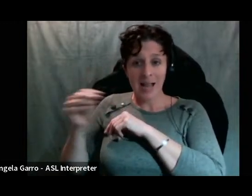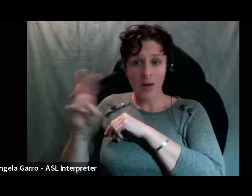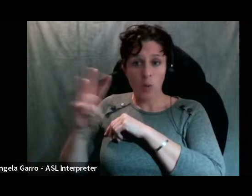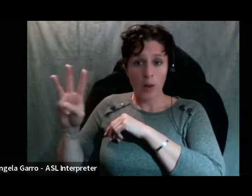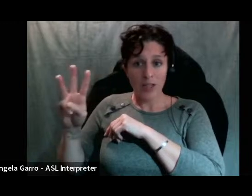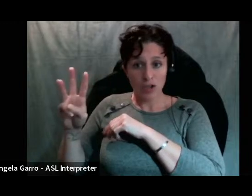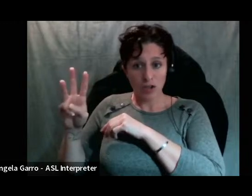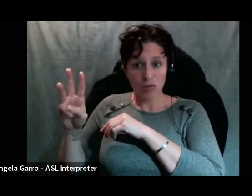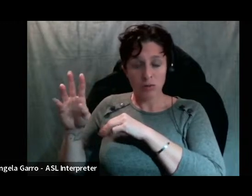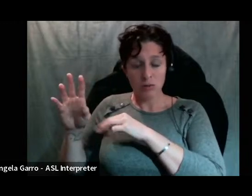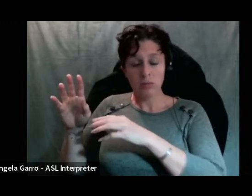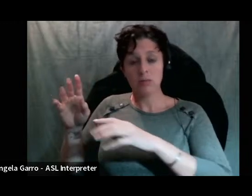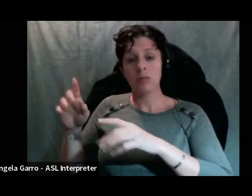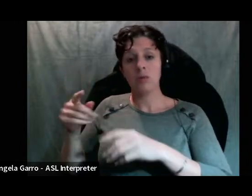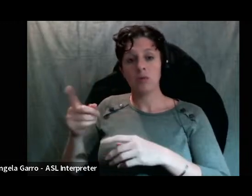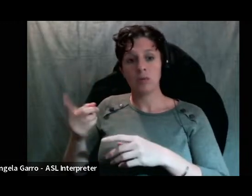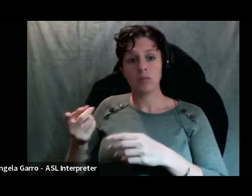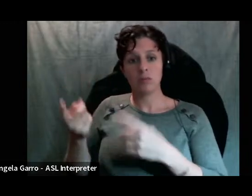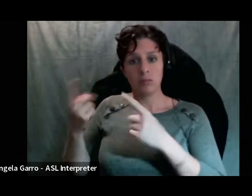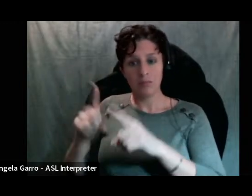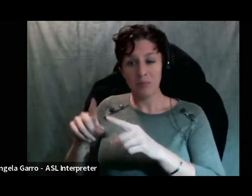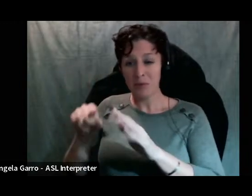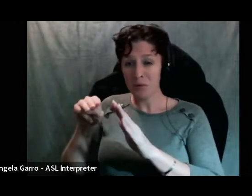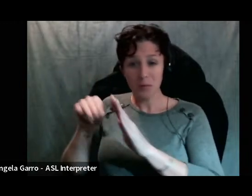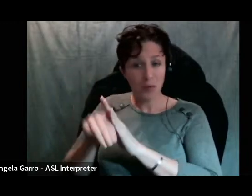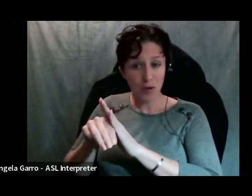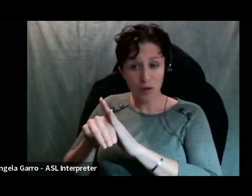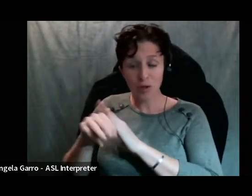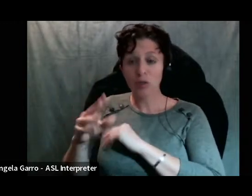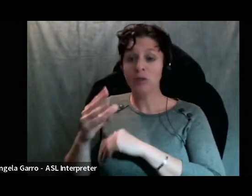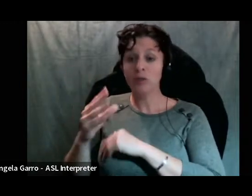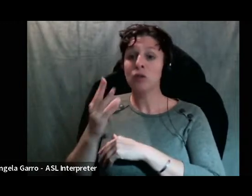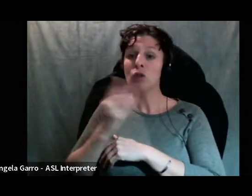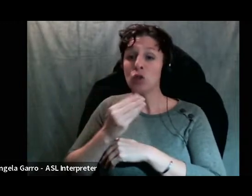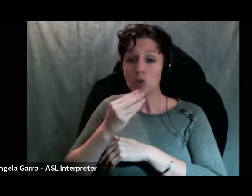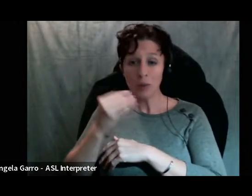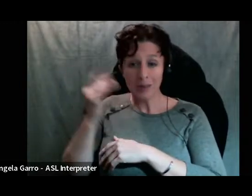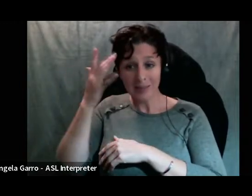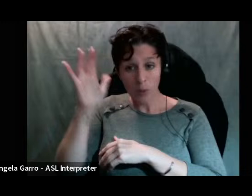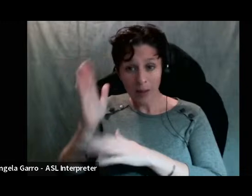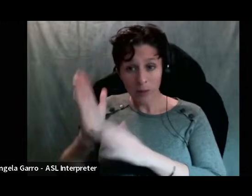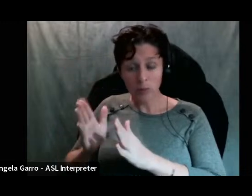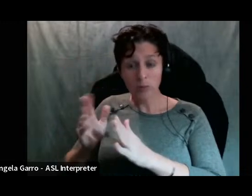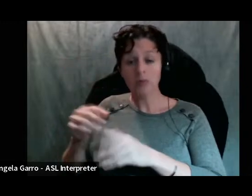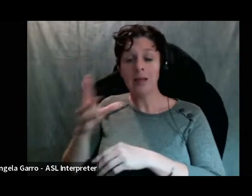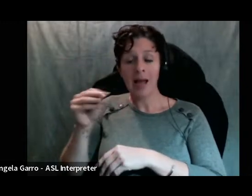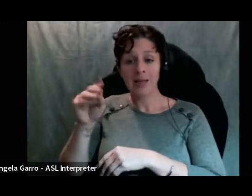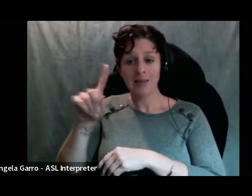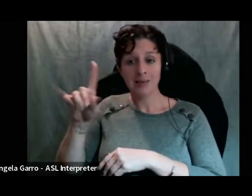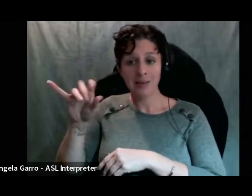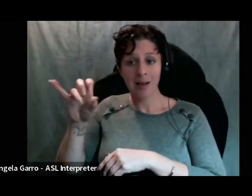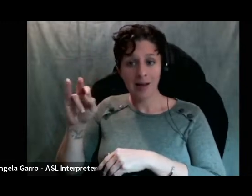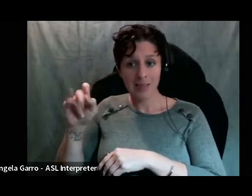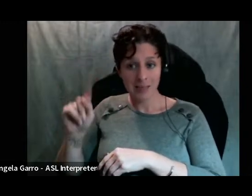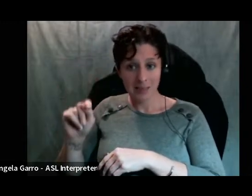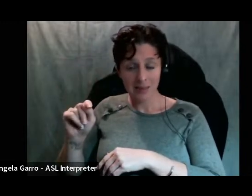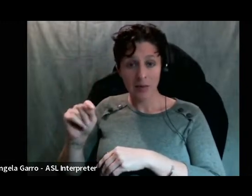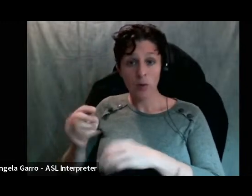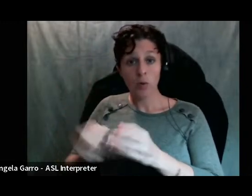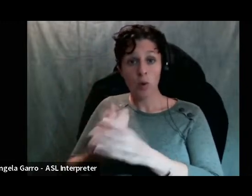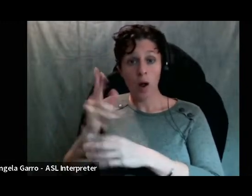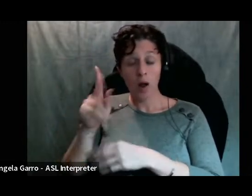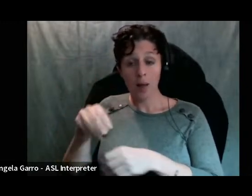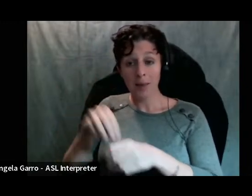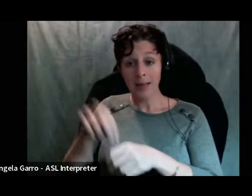which culminated in murder of Jewish intellectuals and Zionists. Growing up in the